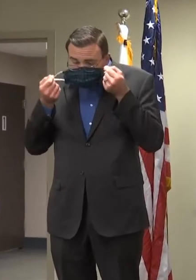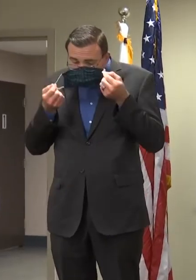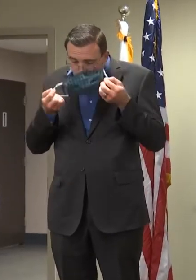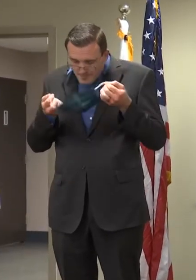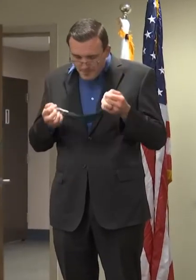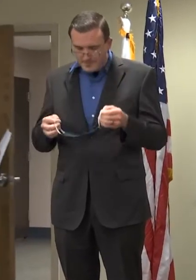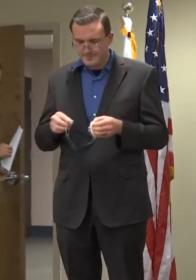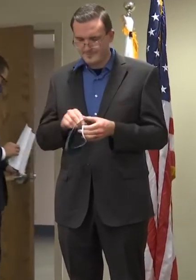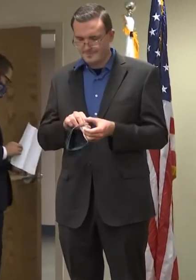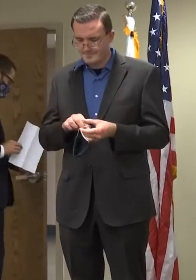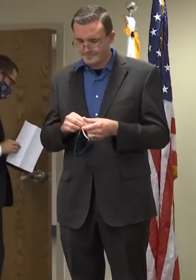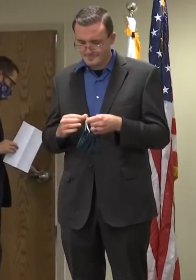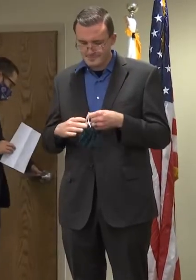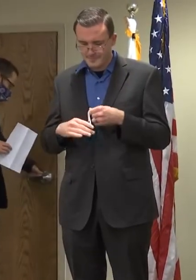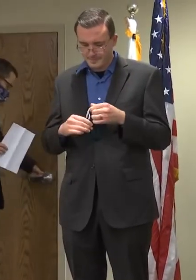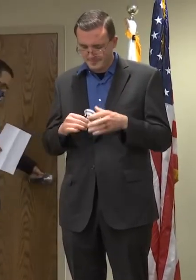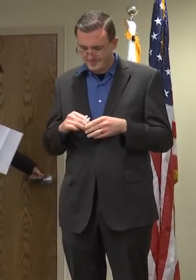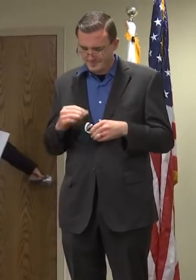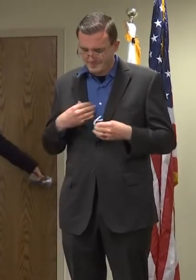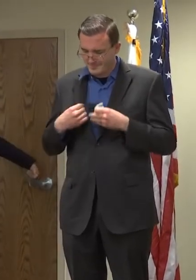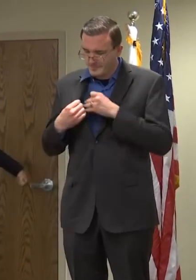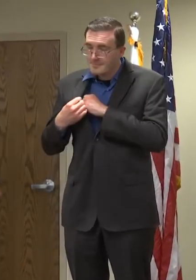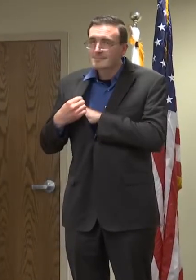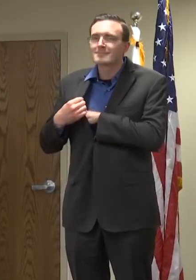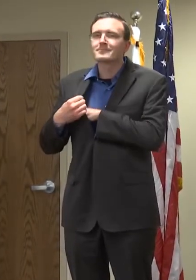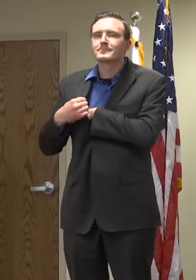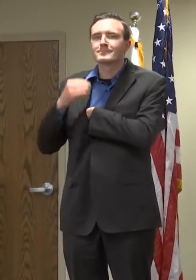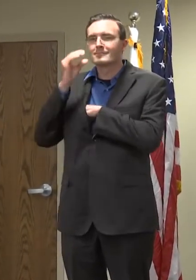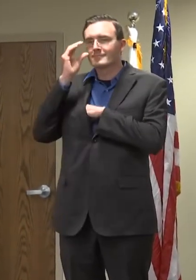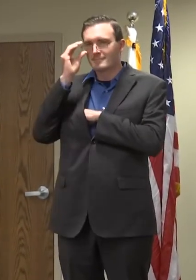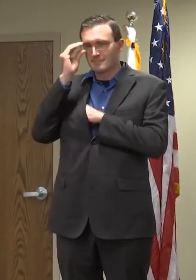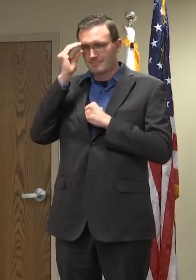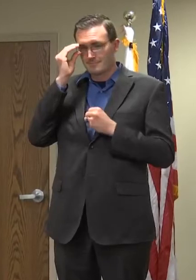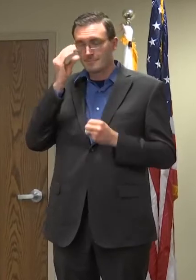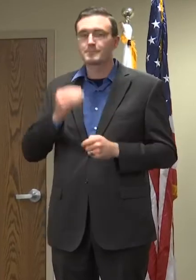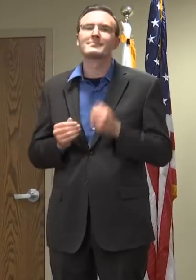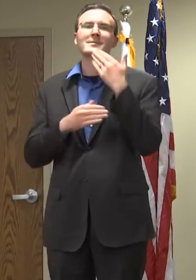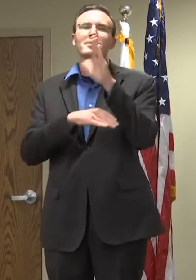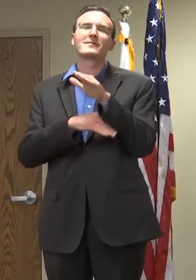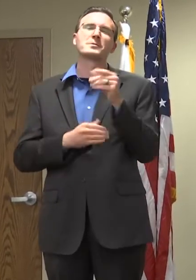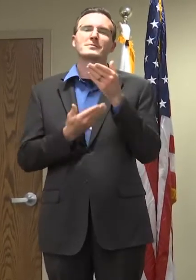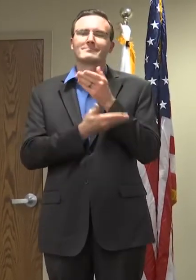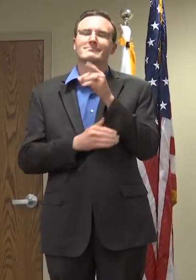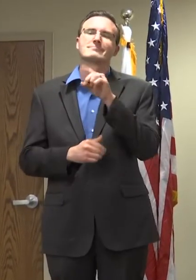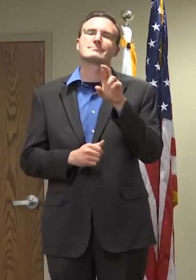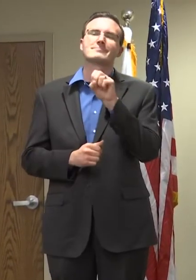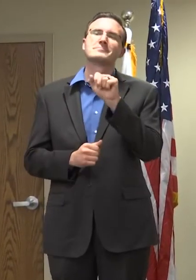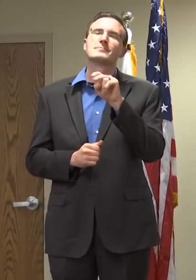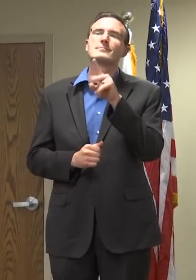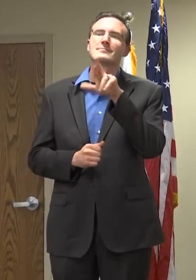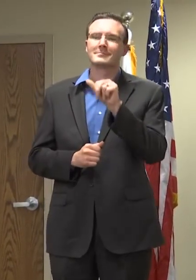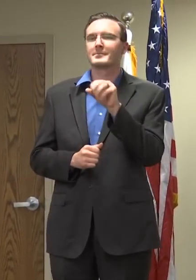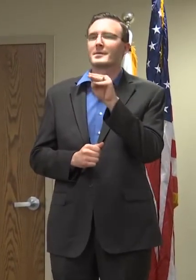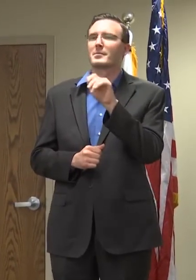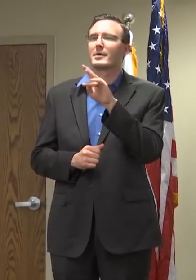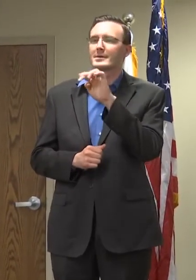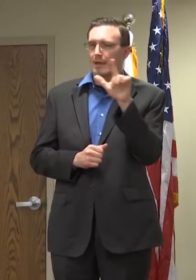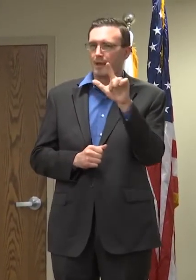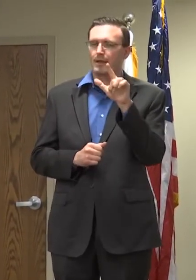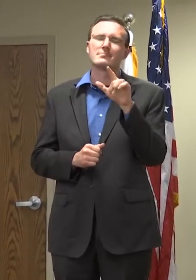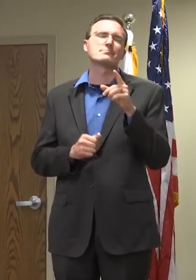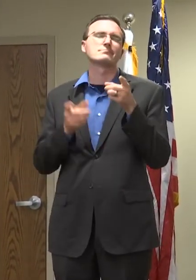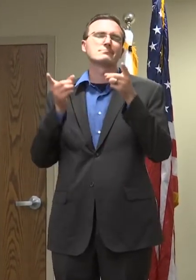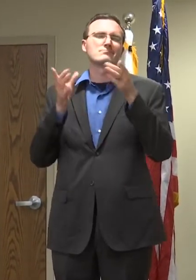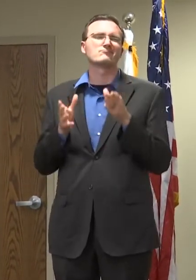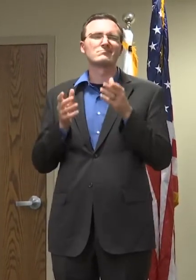Good afternoon. I'm Dr. Sandra Martell, the Public Health Administrator for Winnebago County, and today I am joined by the Mayor of the